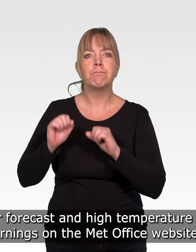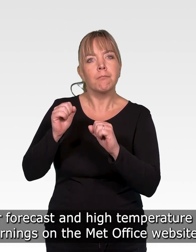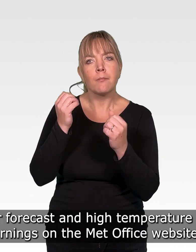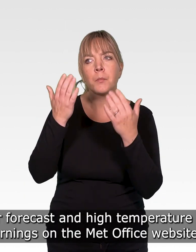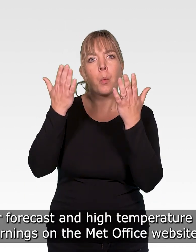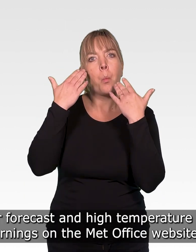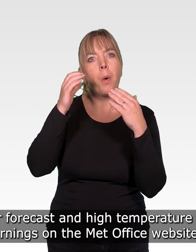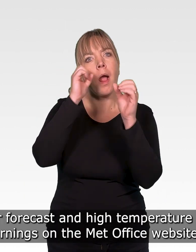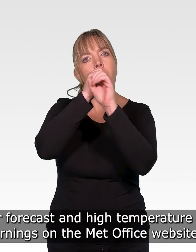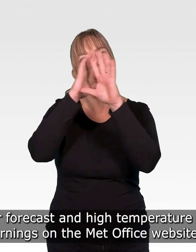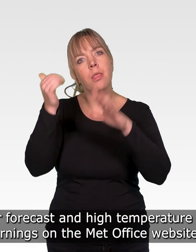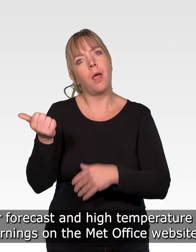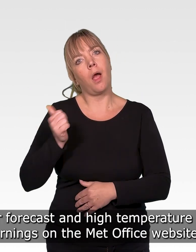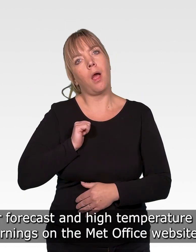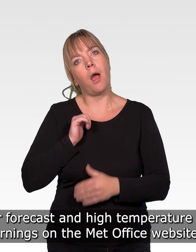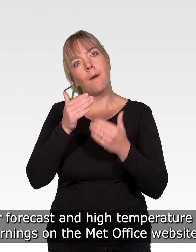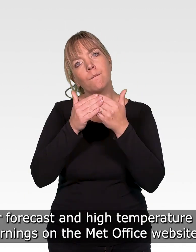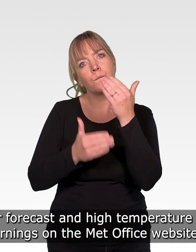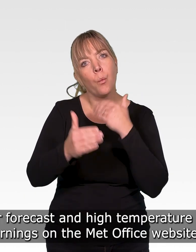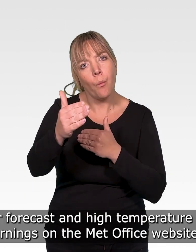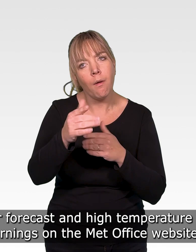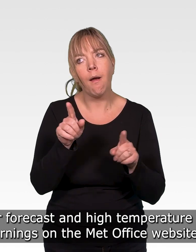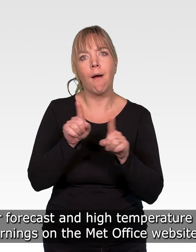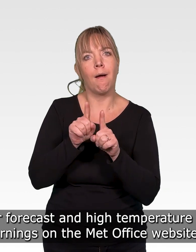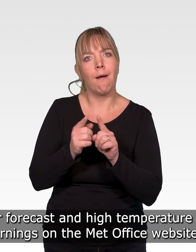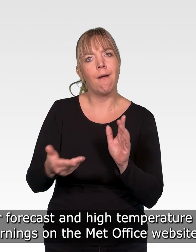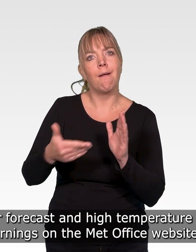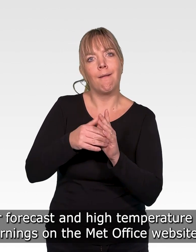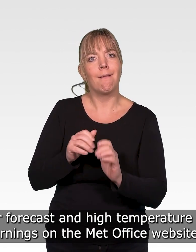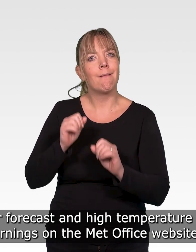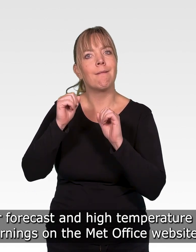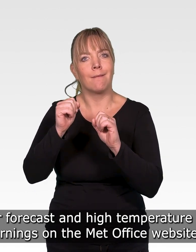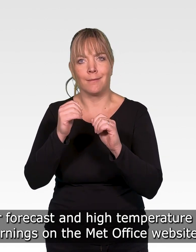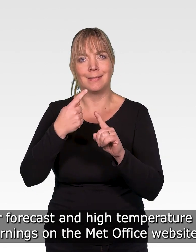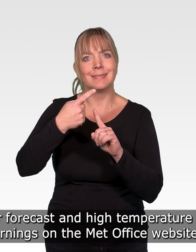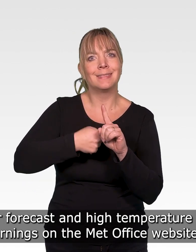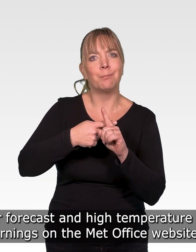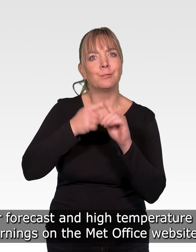Weather forecast and high-temperature health warnings on the Met Office website.